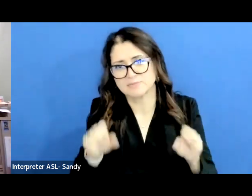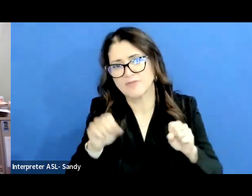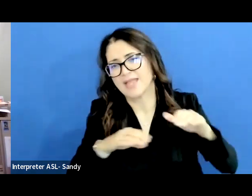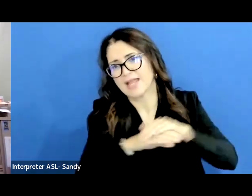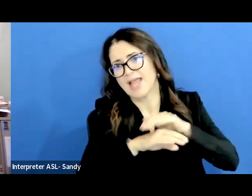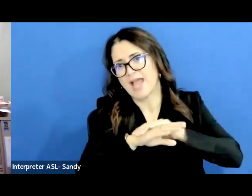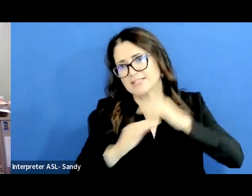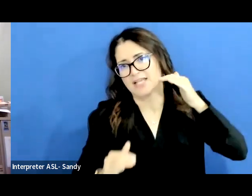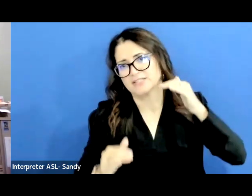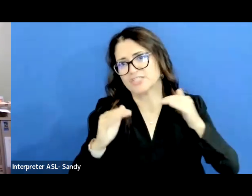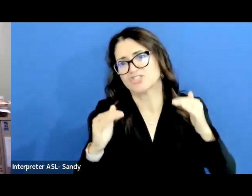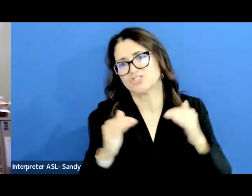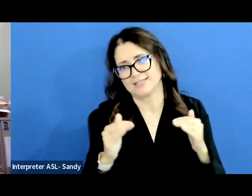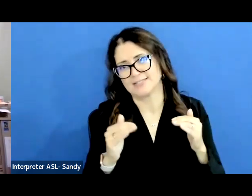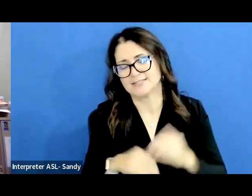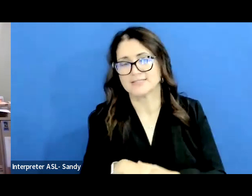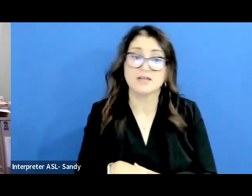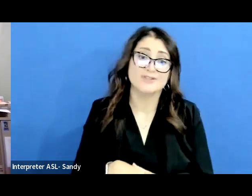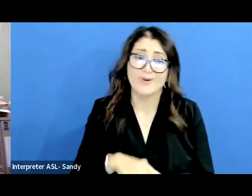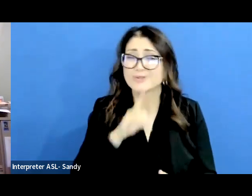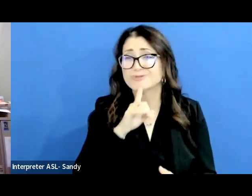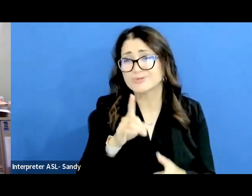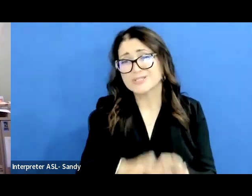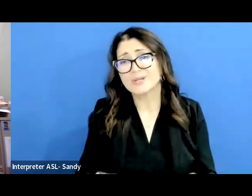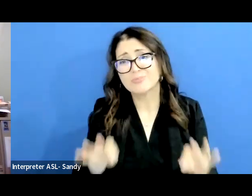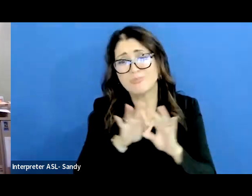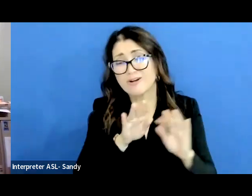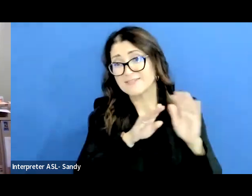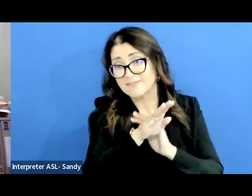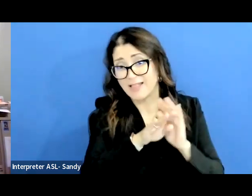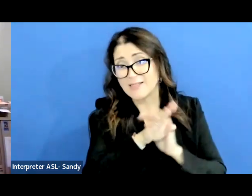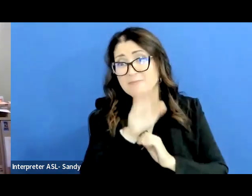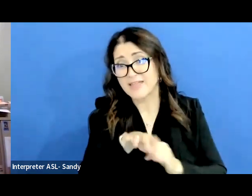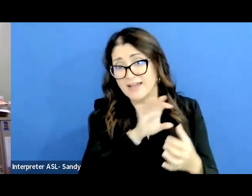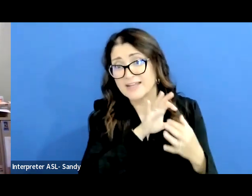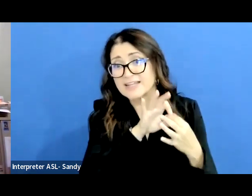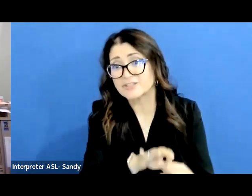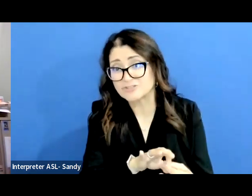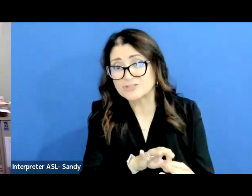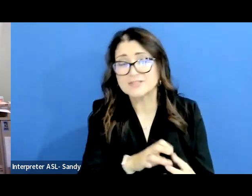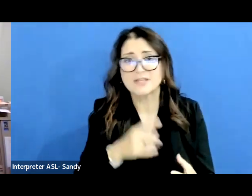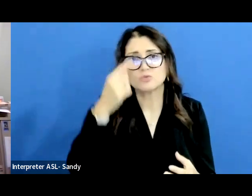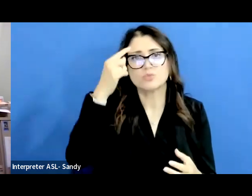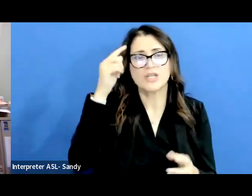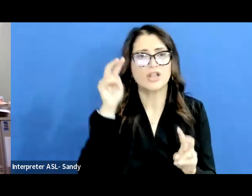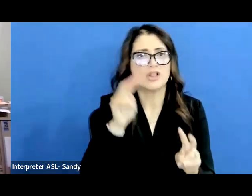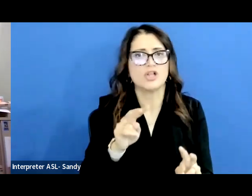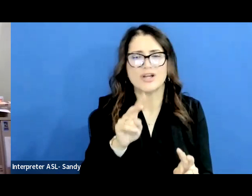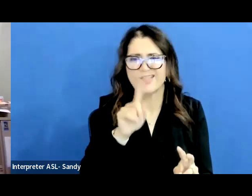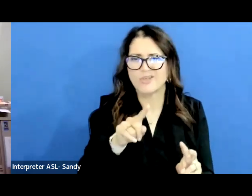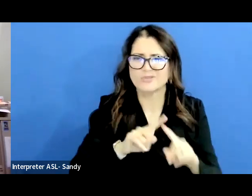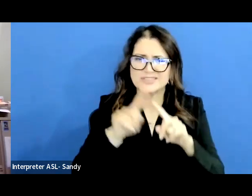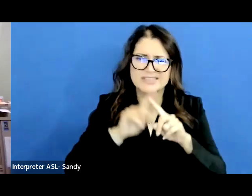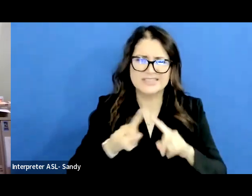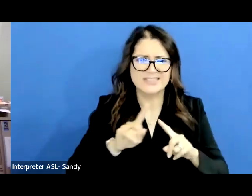justice. So it's really important to develop that connection as we look at those kind of obstacles